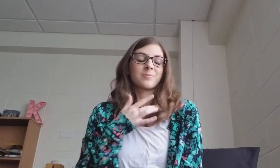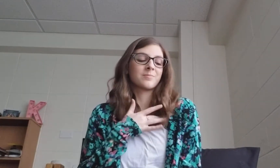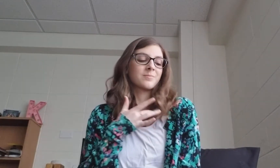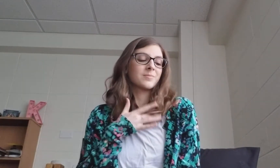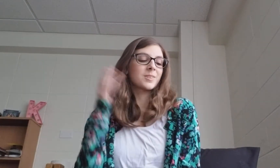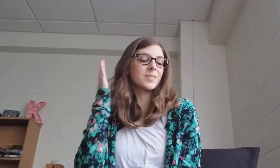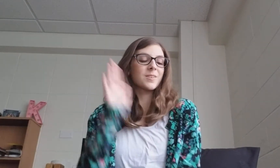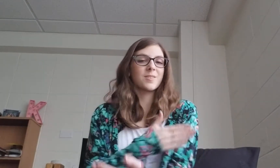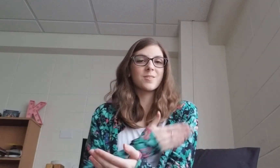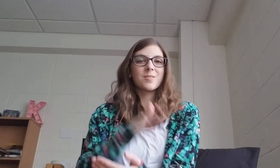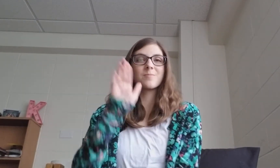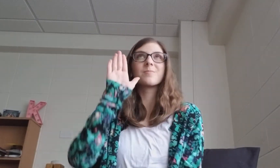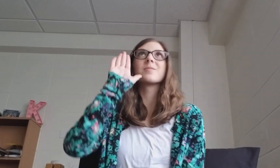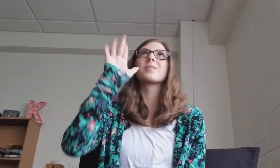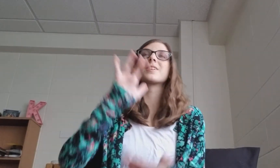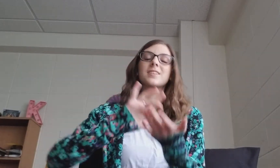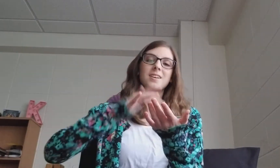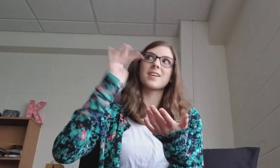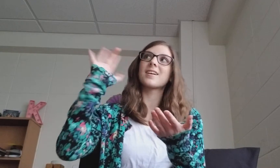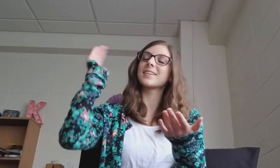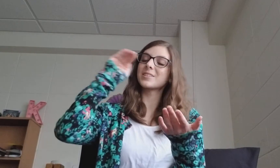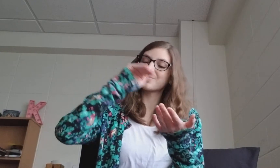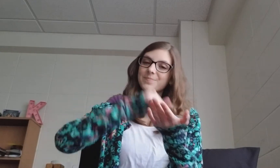sing your praise again